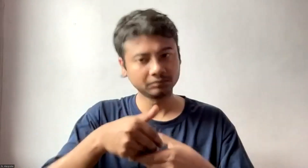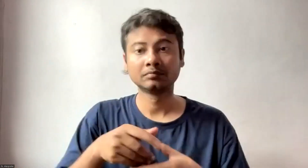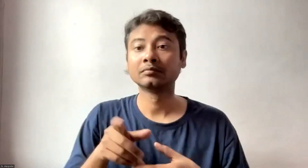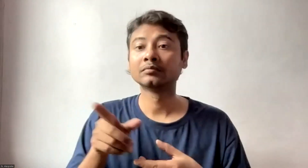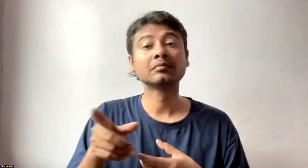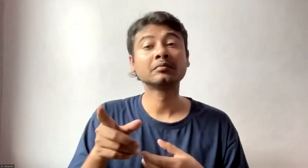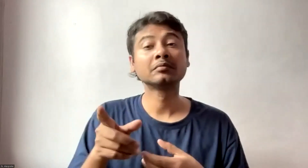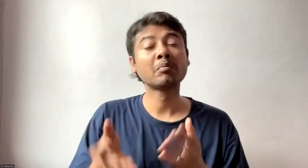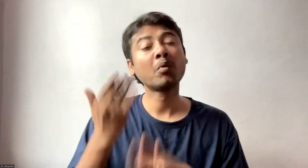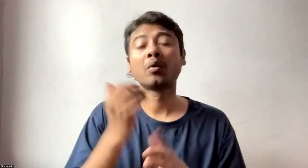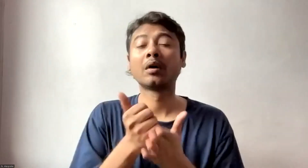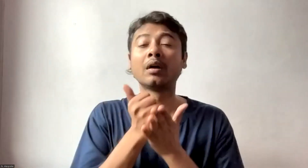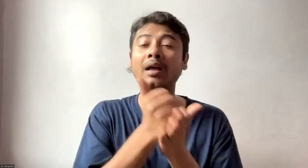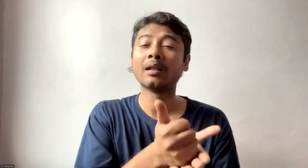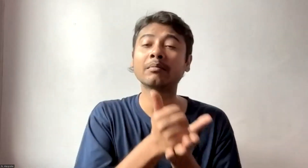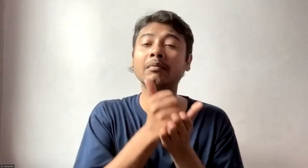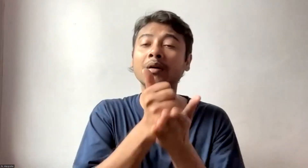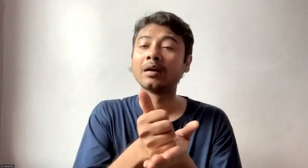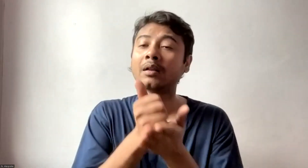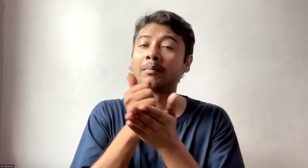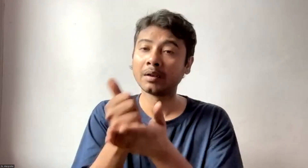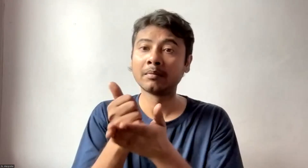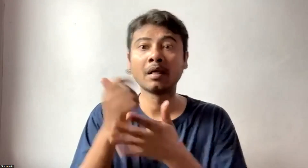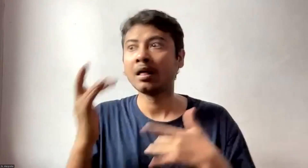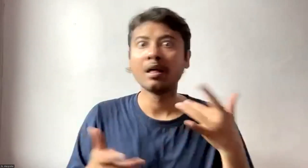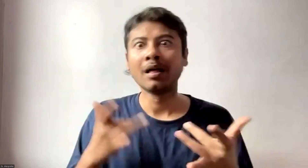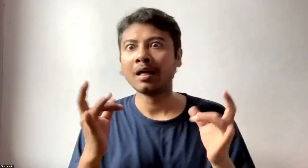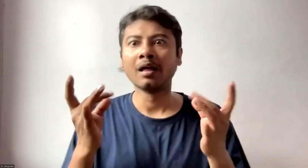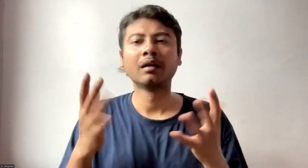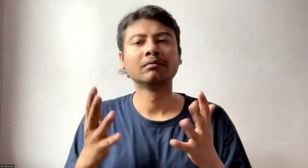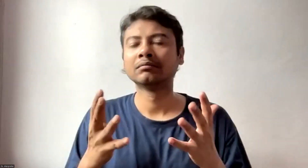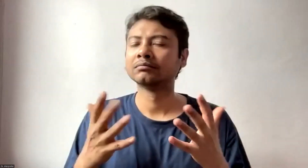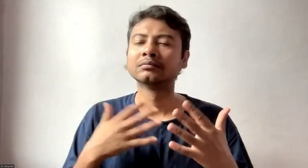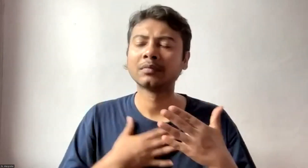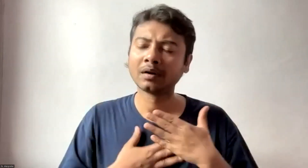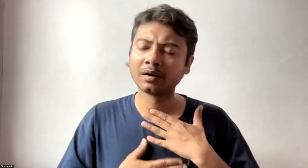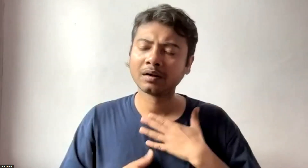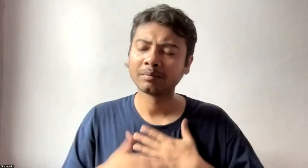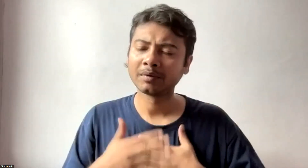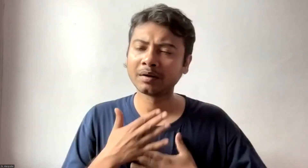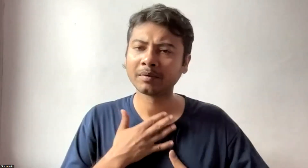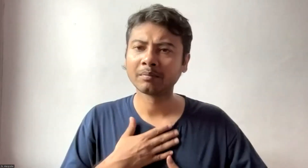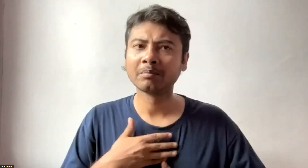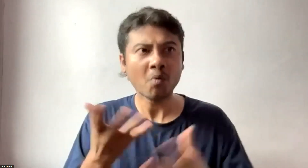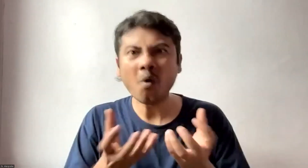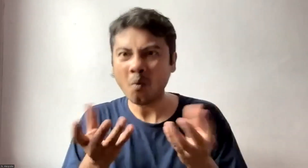others, very calm and contented, very pious. They know the difference between right and wrong,